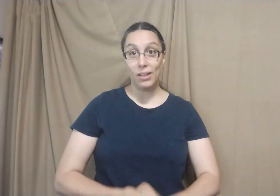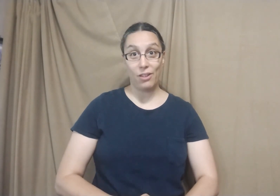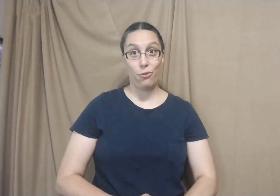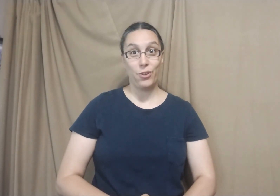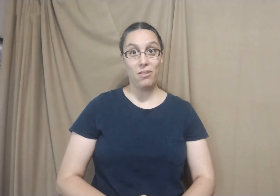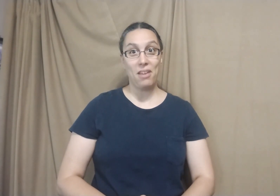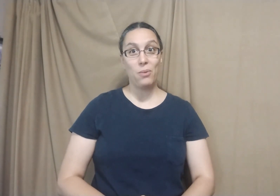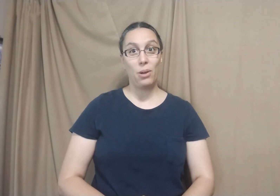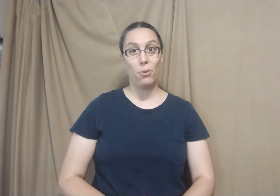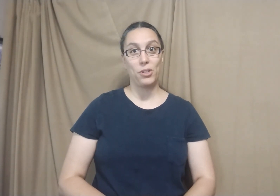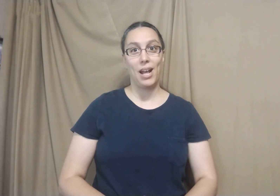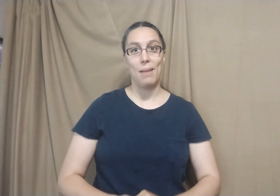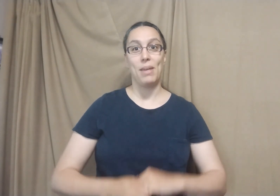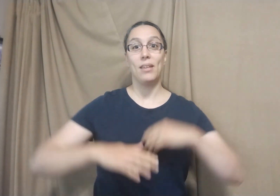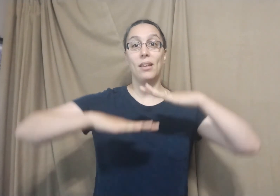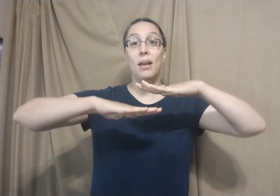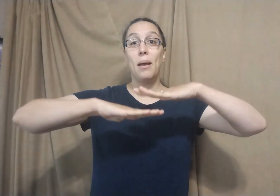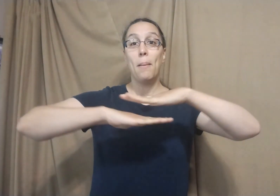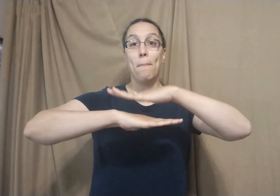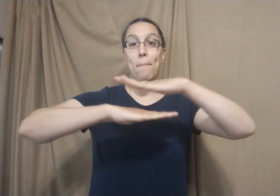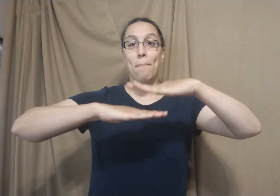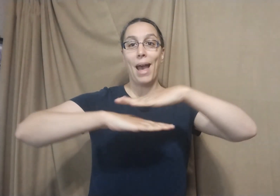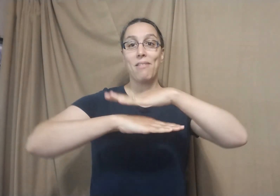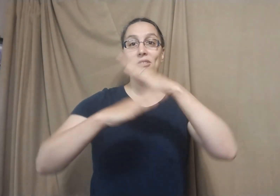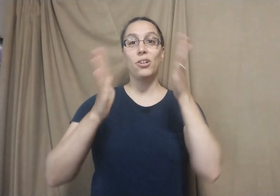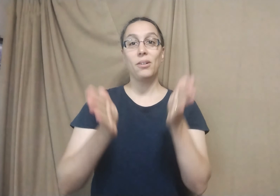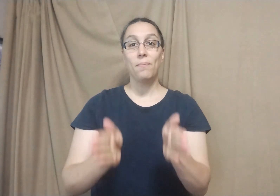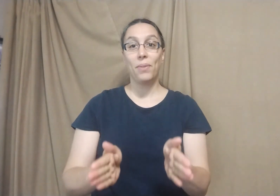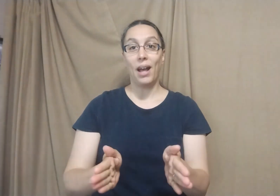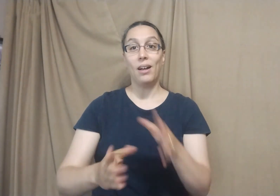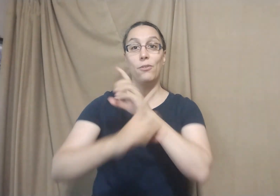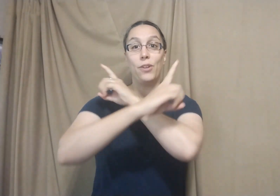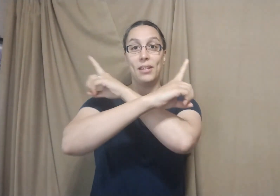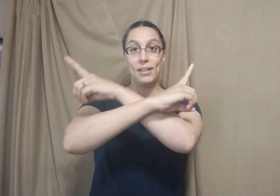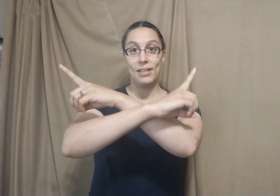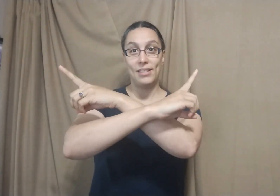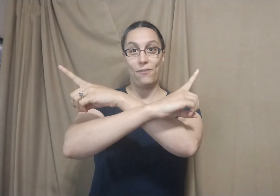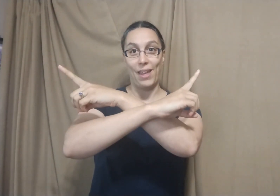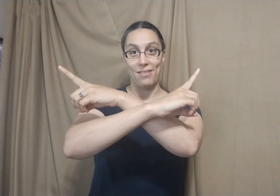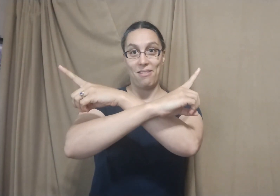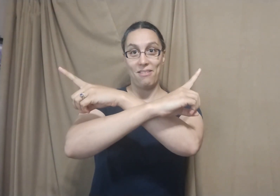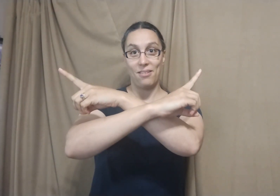Let's review the sign one more time. Master of Defense.